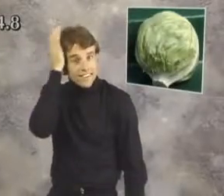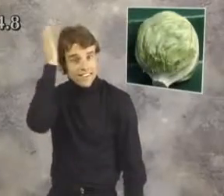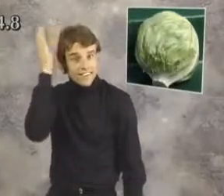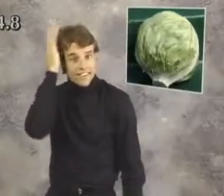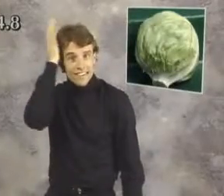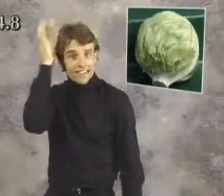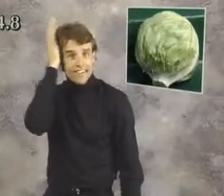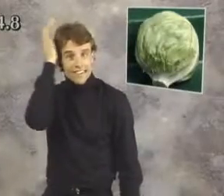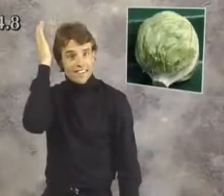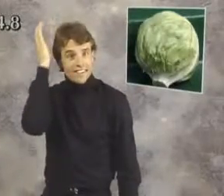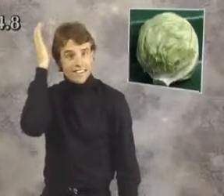Lettuce.